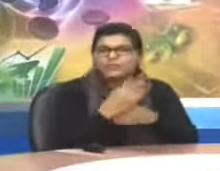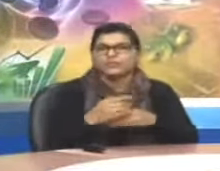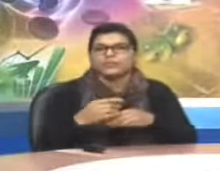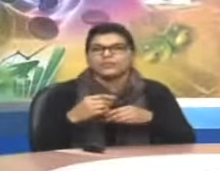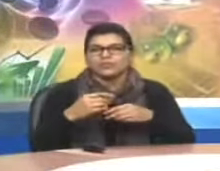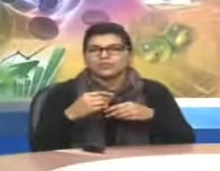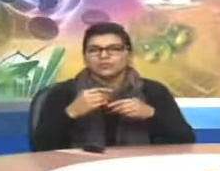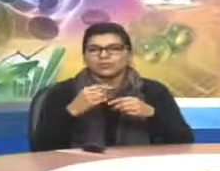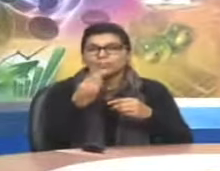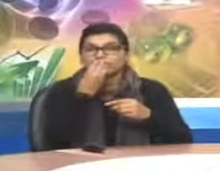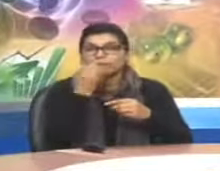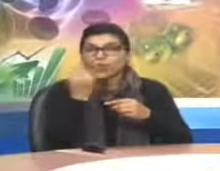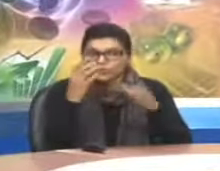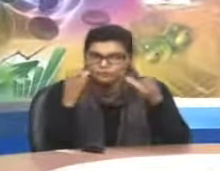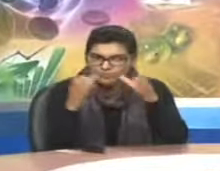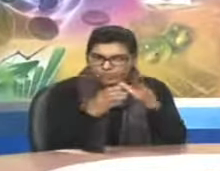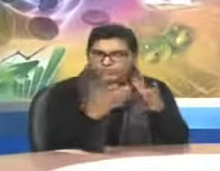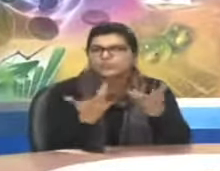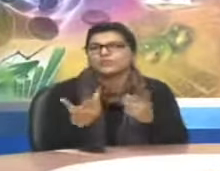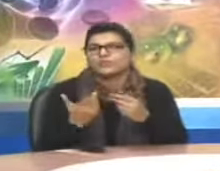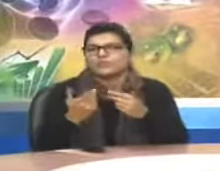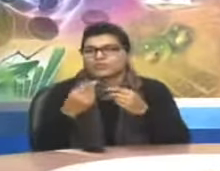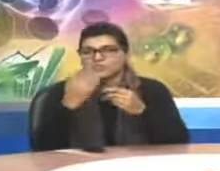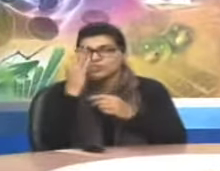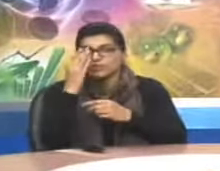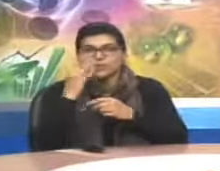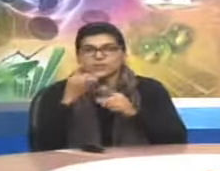expenditures which are incurred